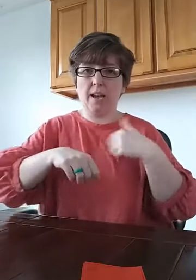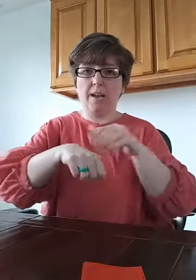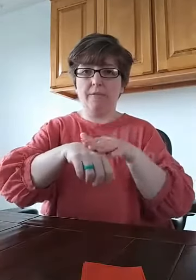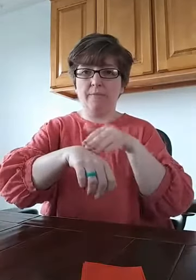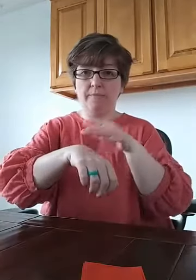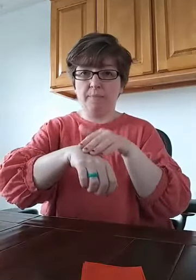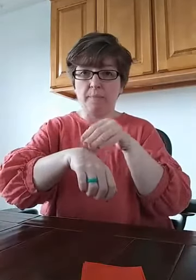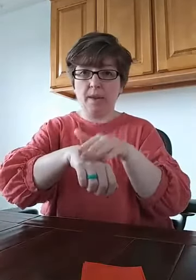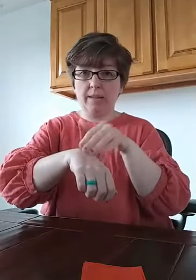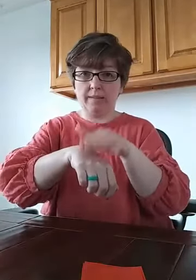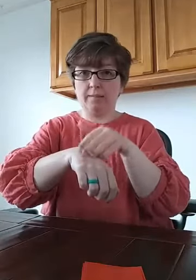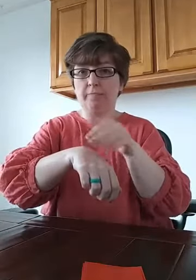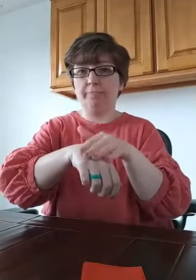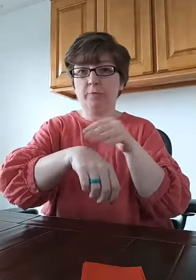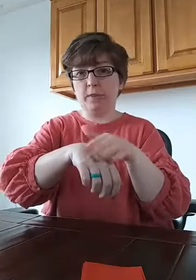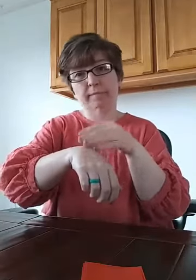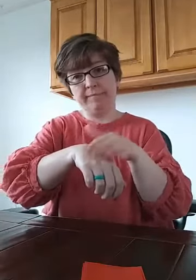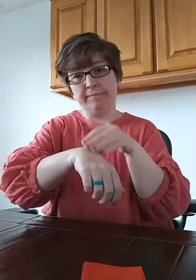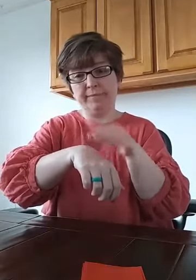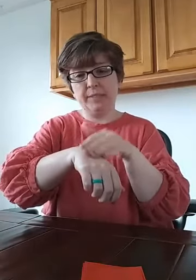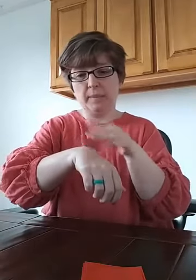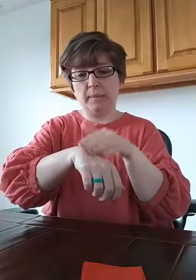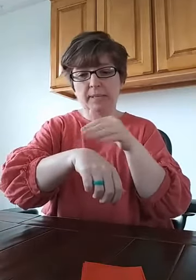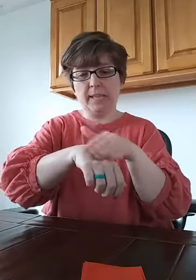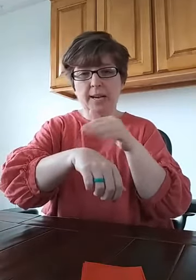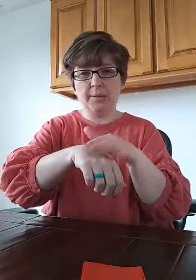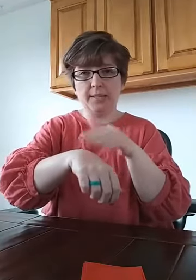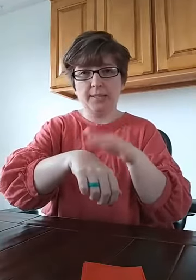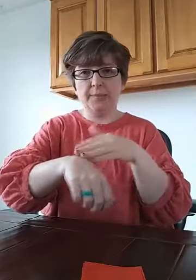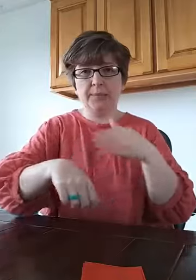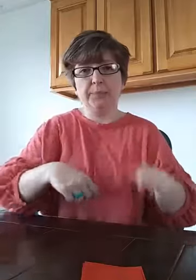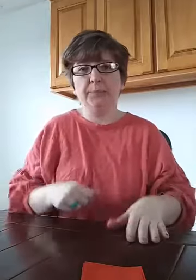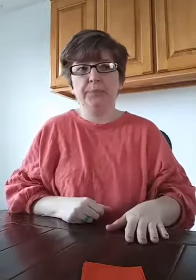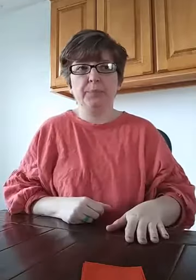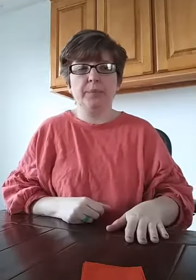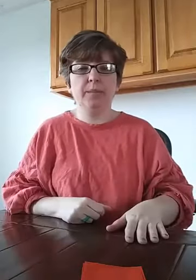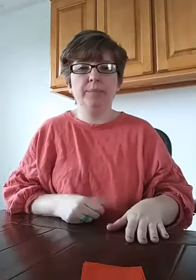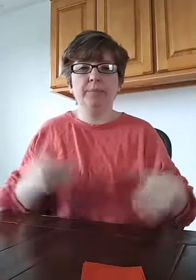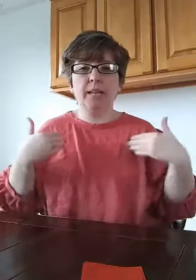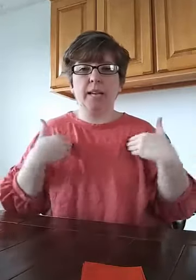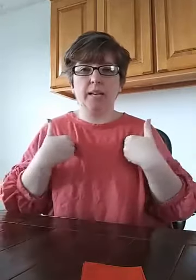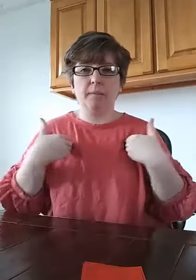have pets right sometimes in the house animal